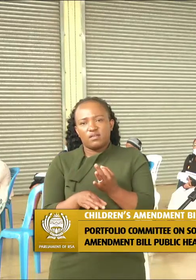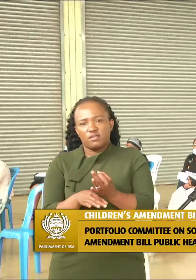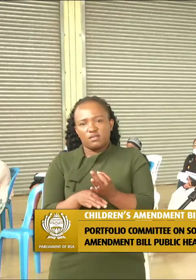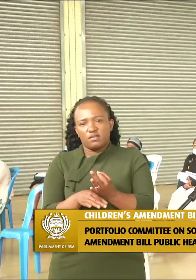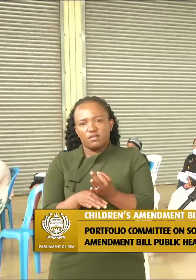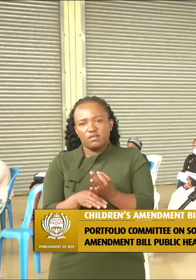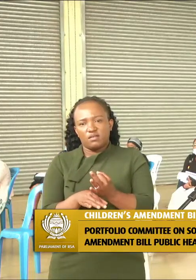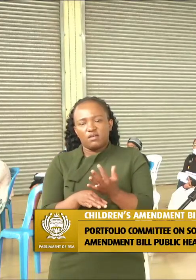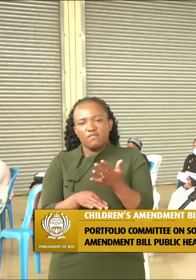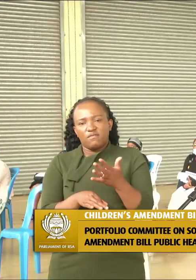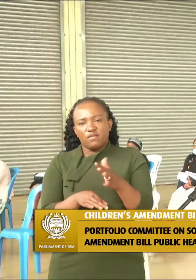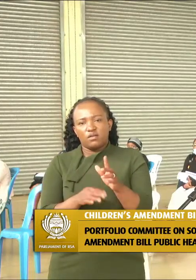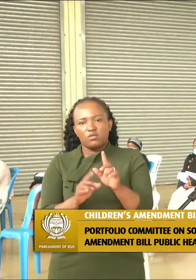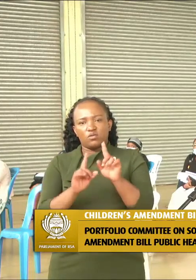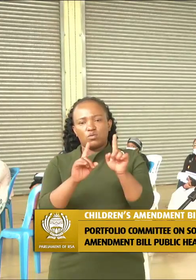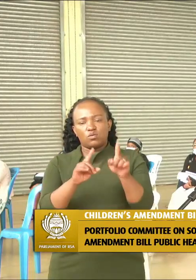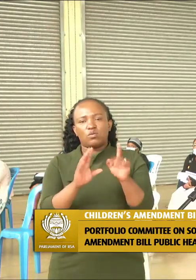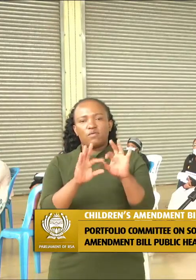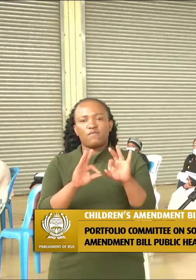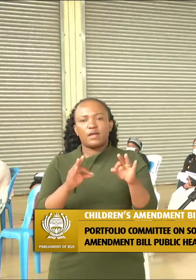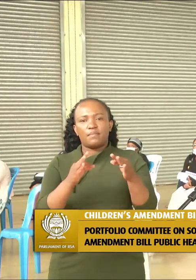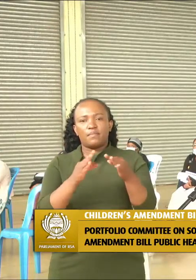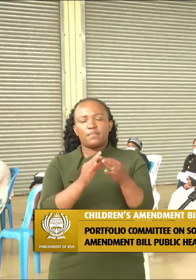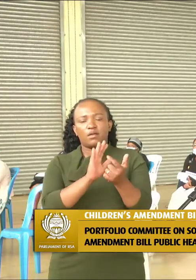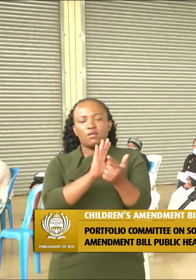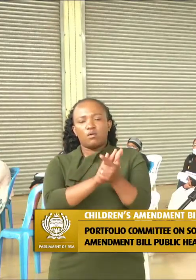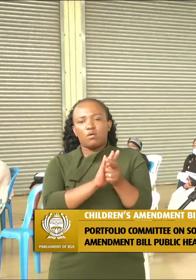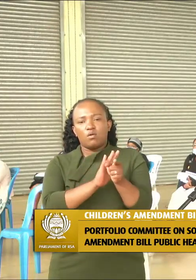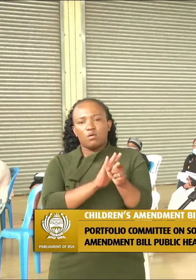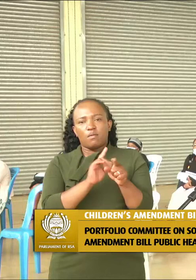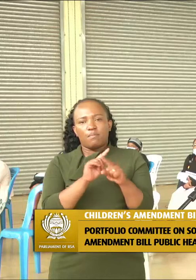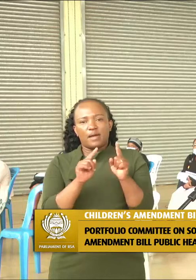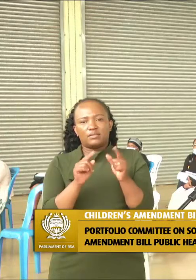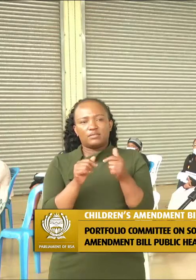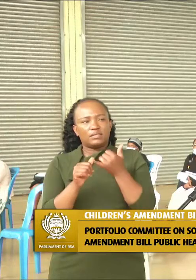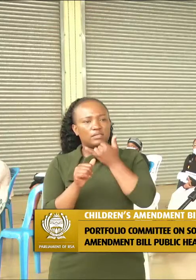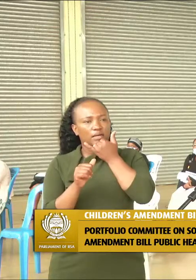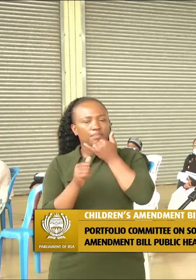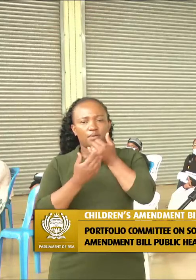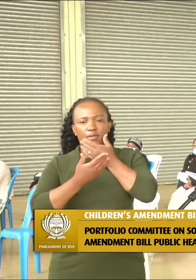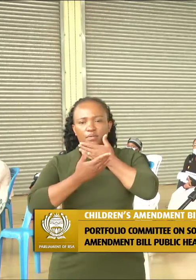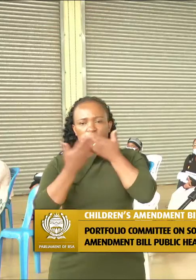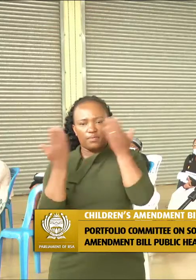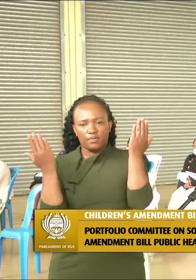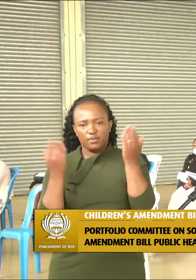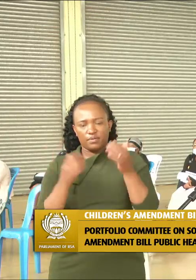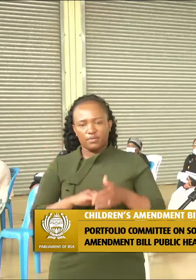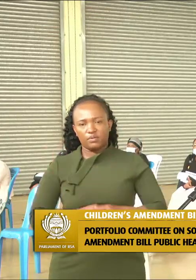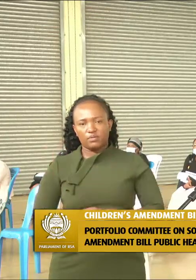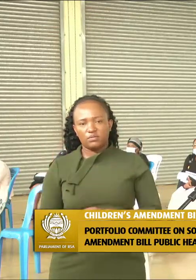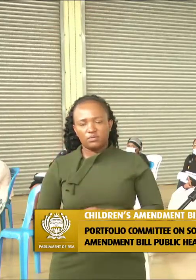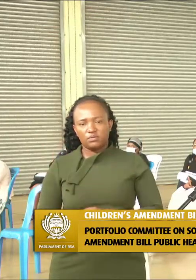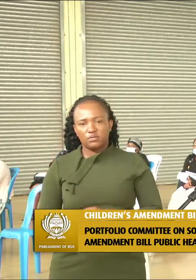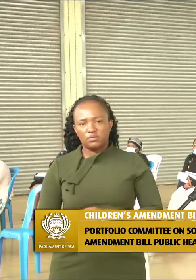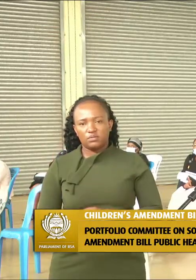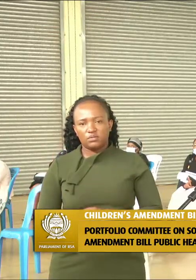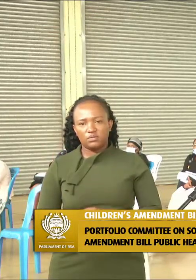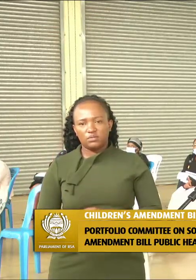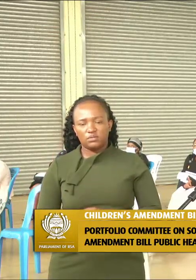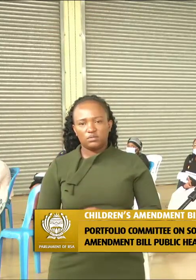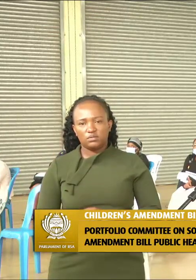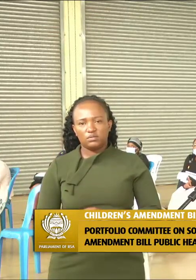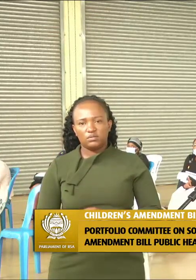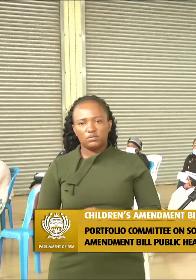advocate's office and there's no joy for dads. There is no joy. Baba abaningi baye